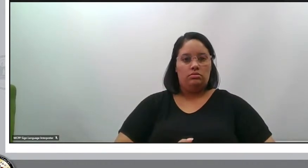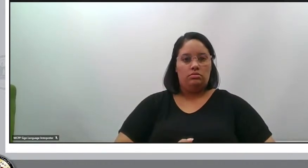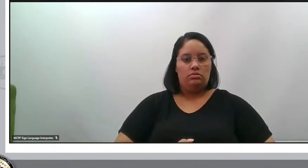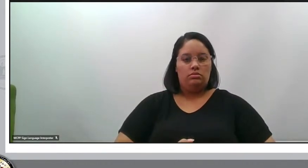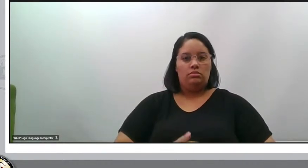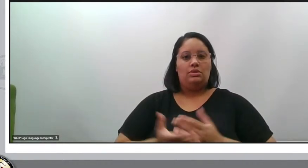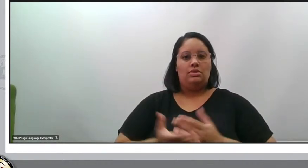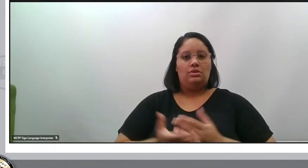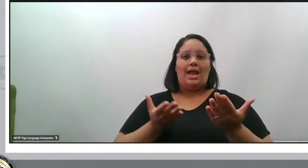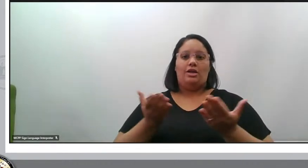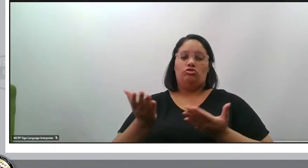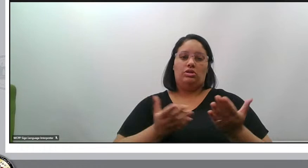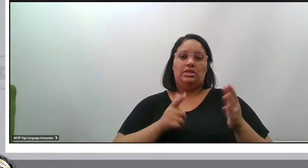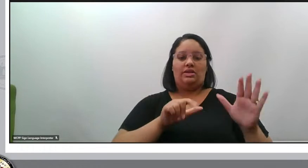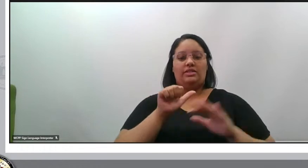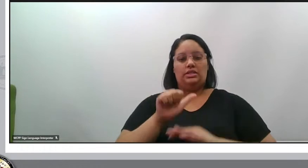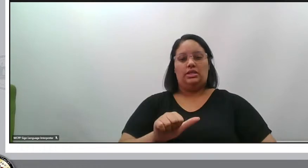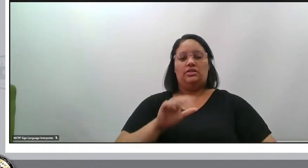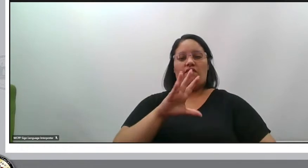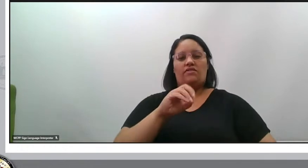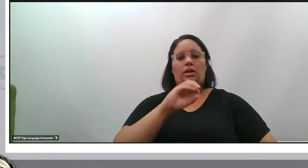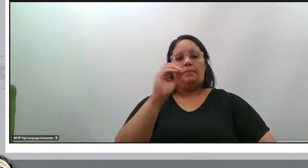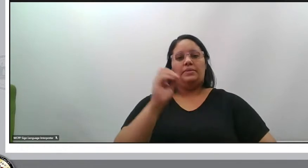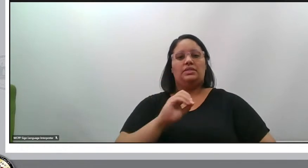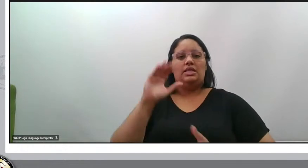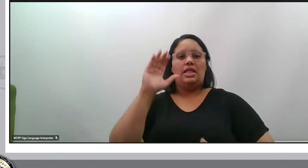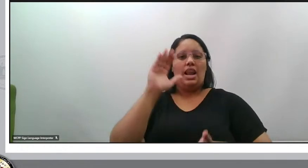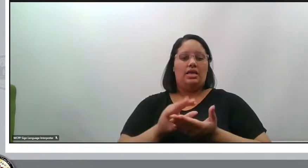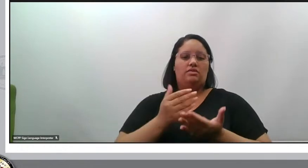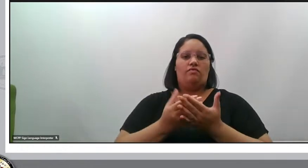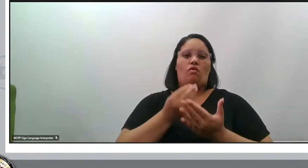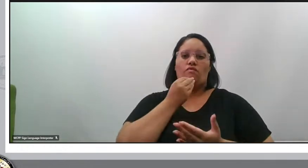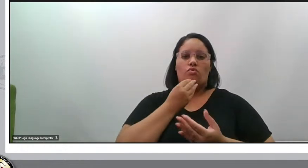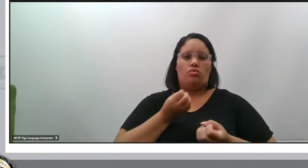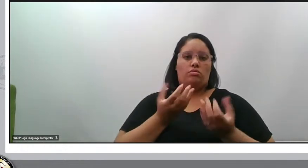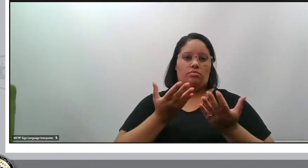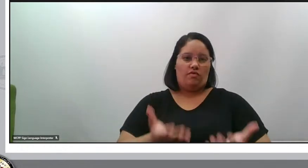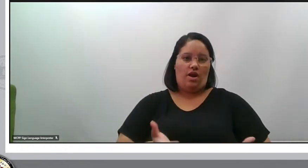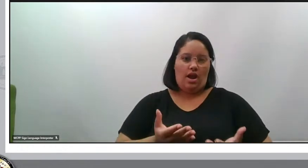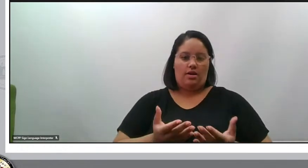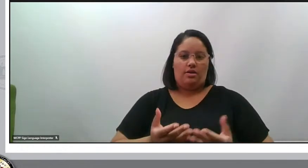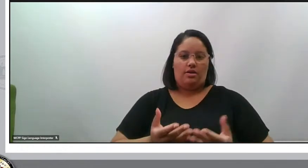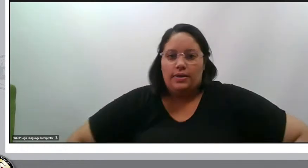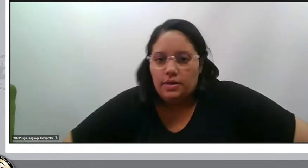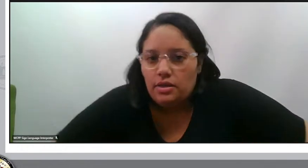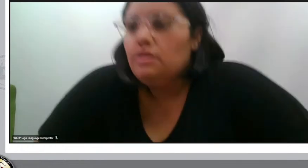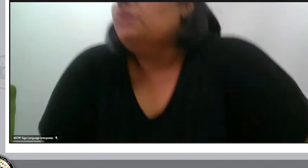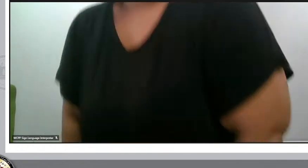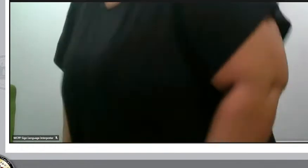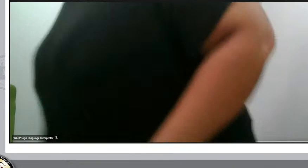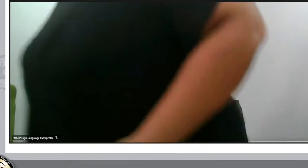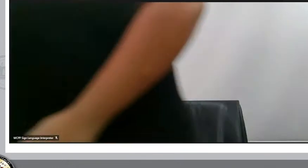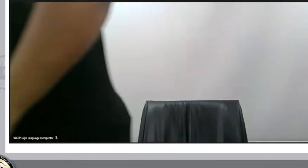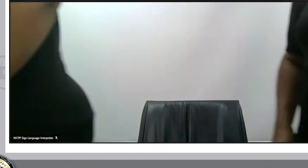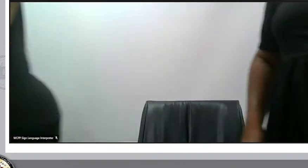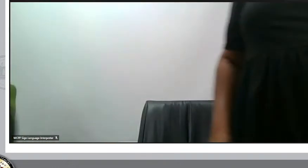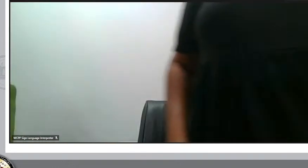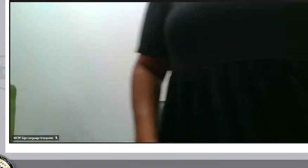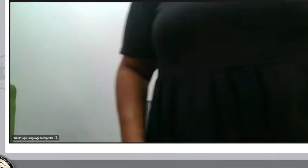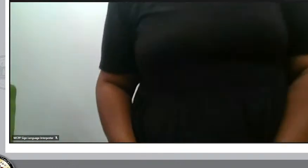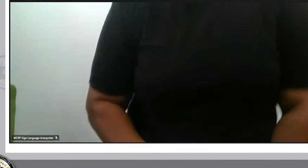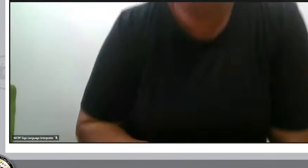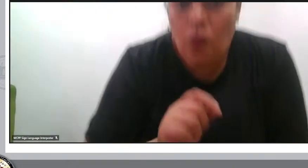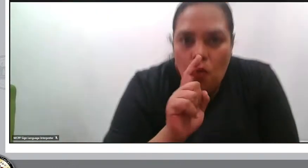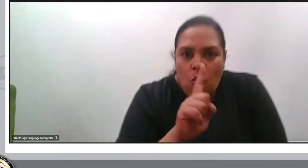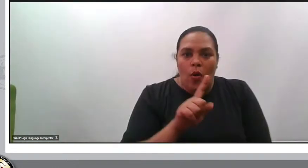Catering again. There's a 50% reduction in catering from 119,000 to 57,000.